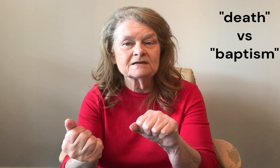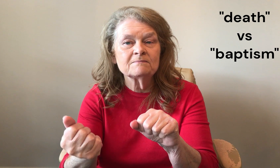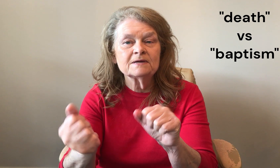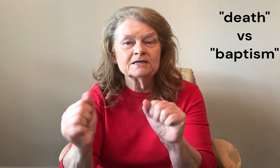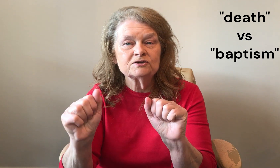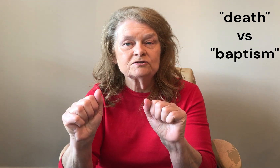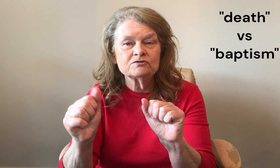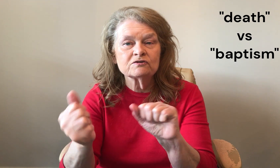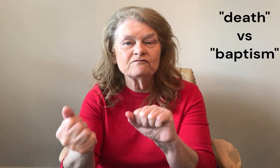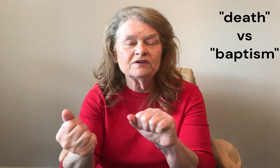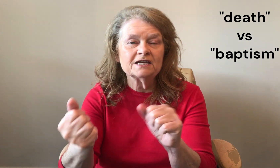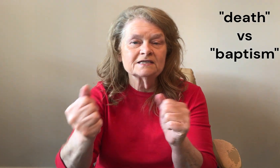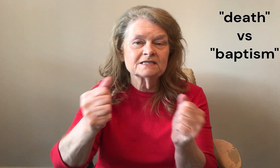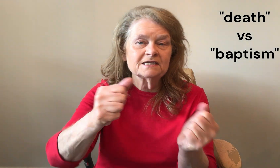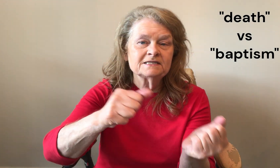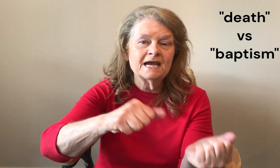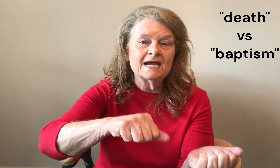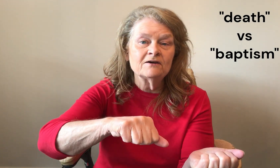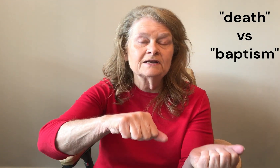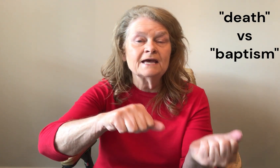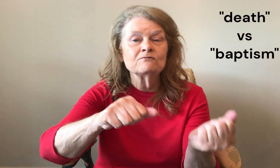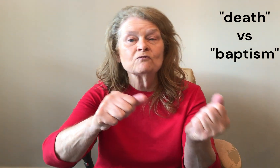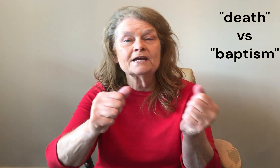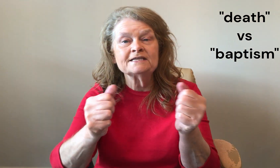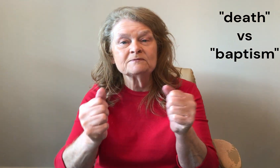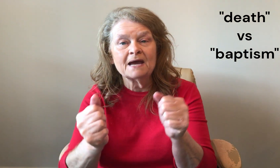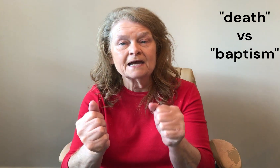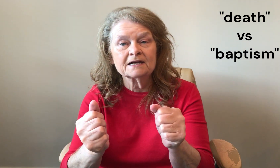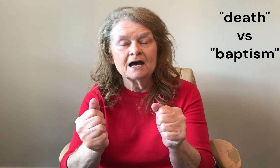Baptism is you use your fist down and raised back up.